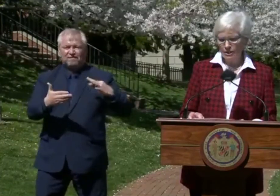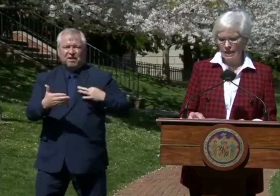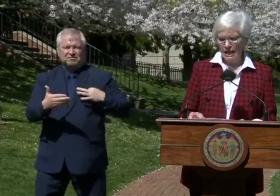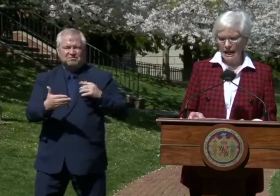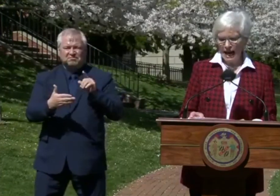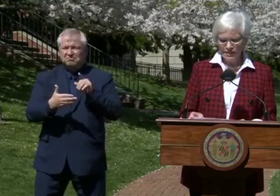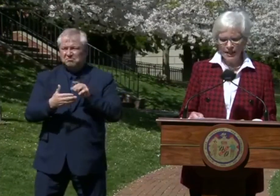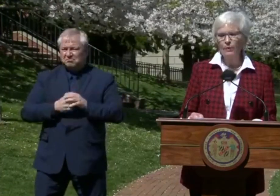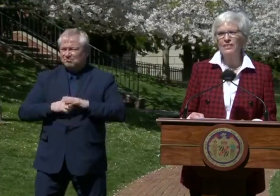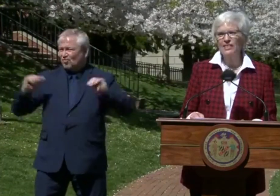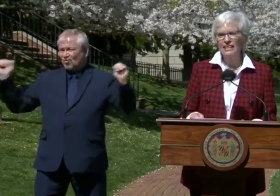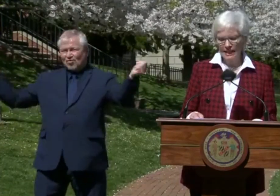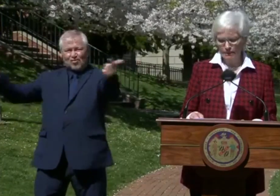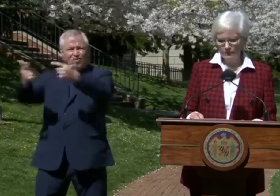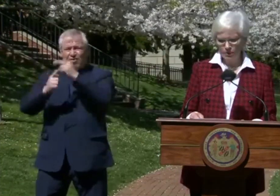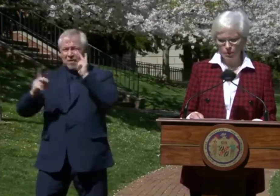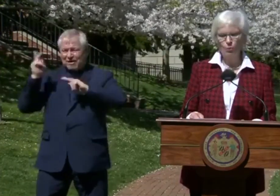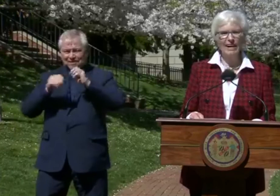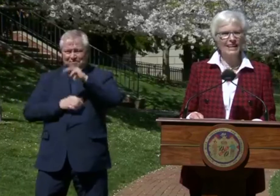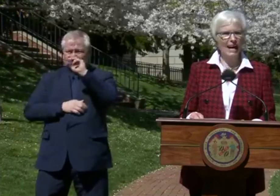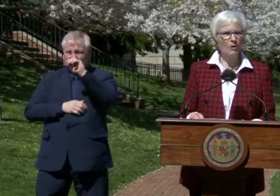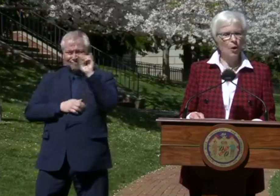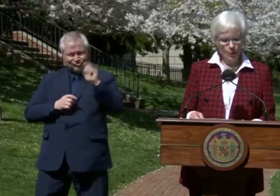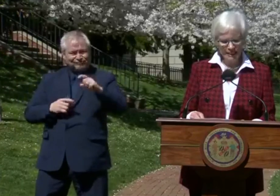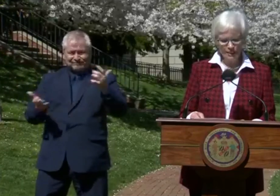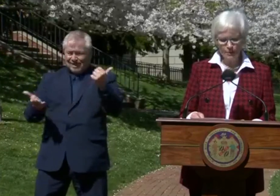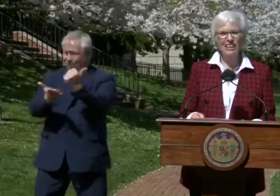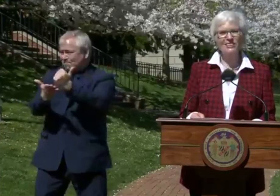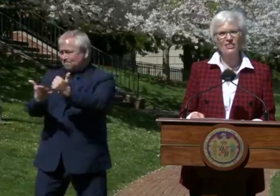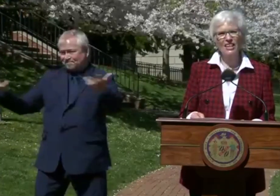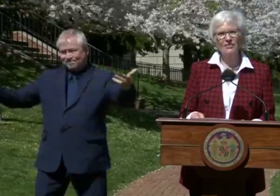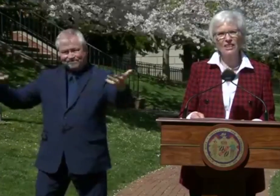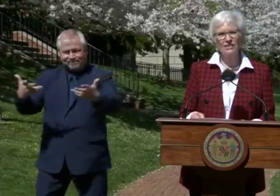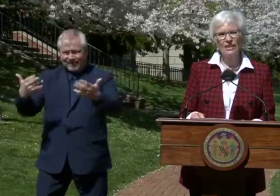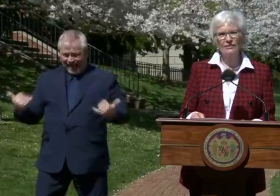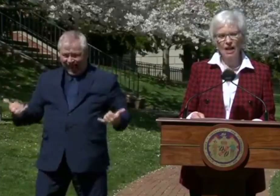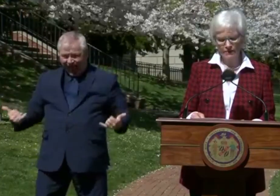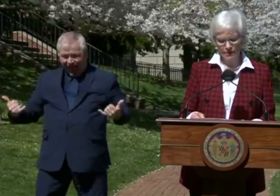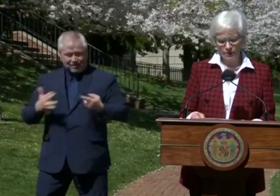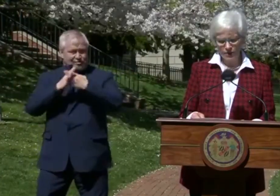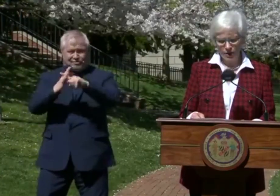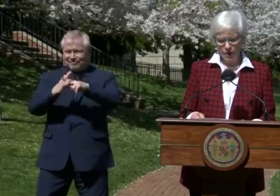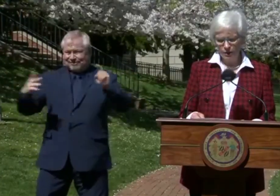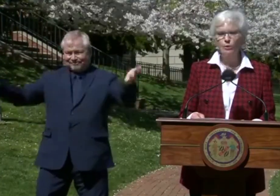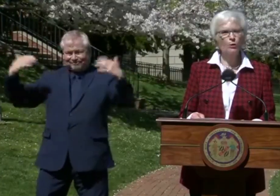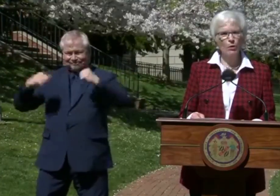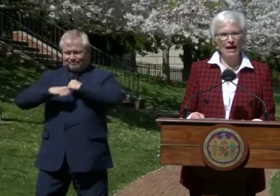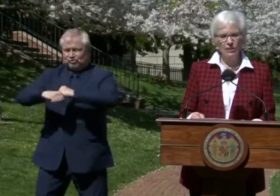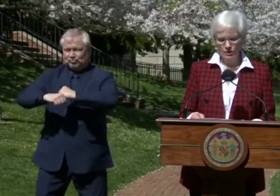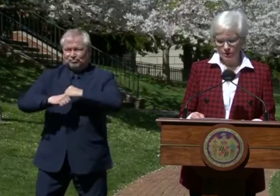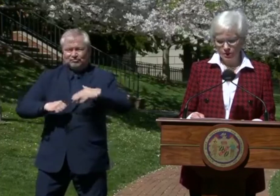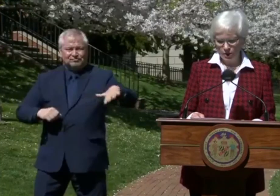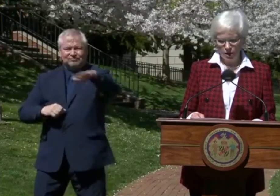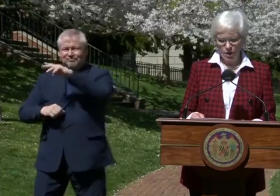Maryland has to help these dedicated people right now. We need to protect ourselves and to save lives. So don't go